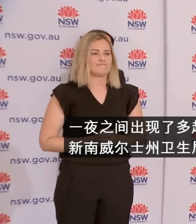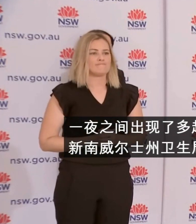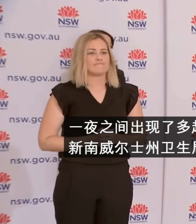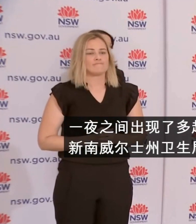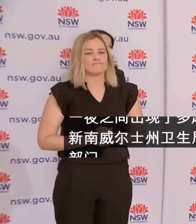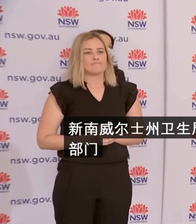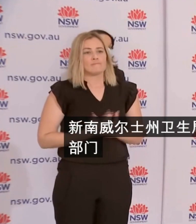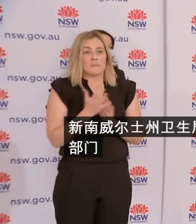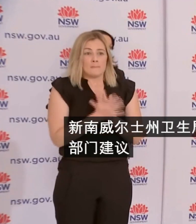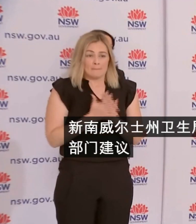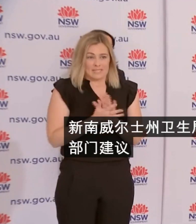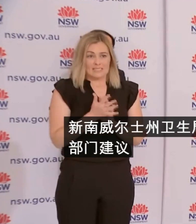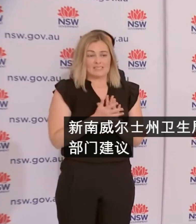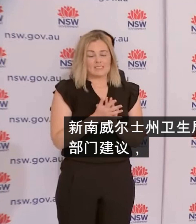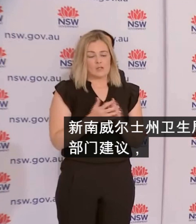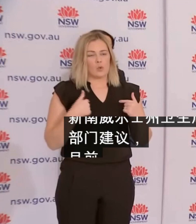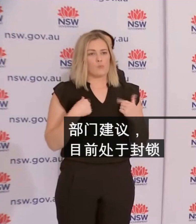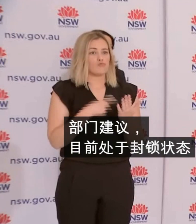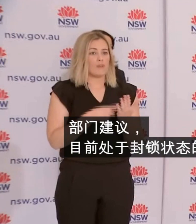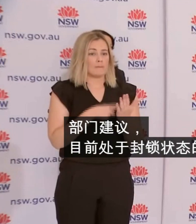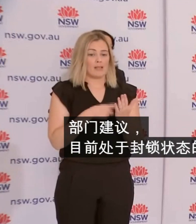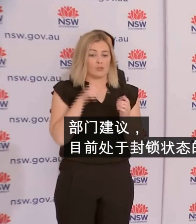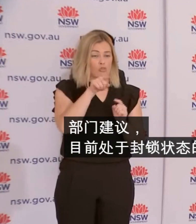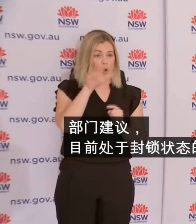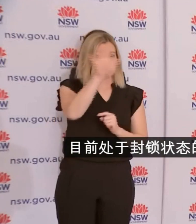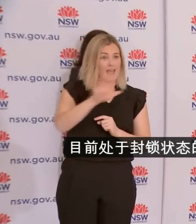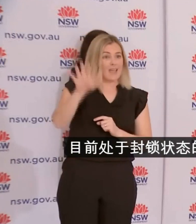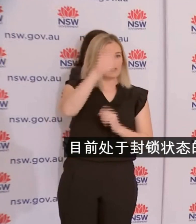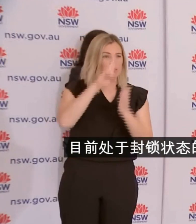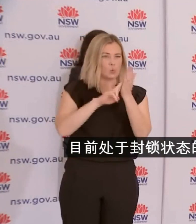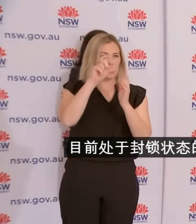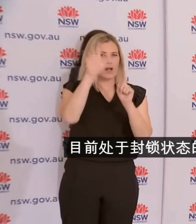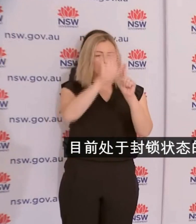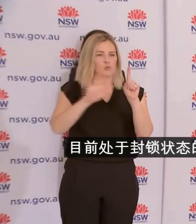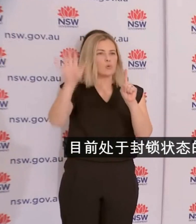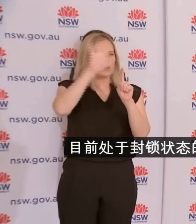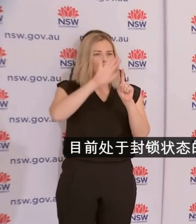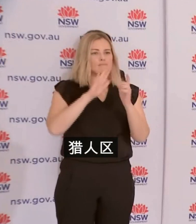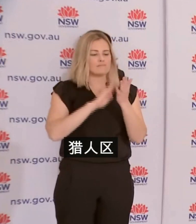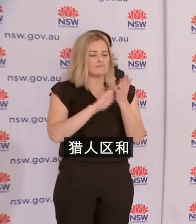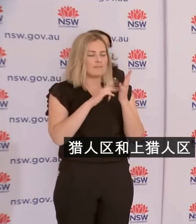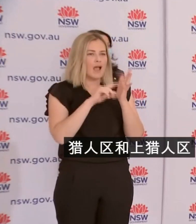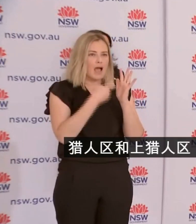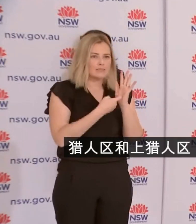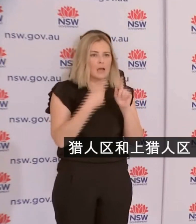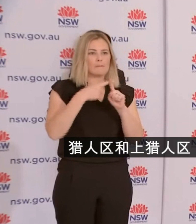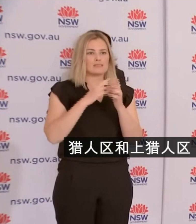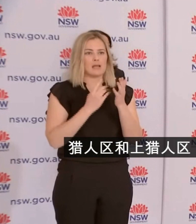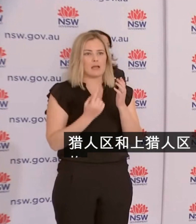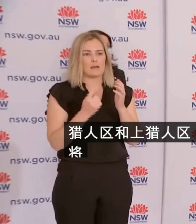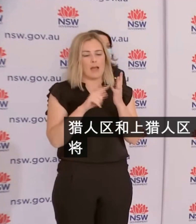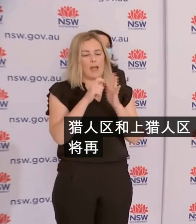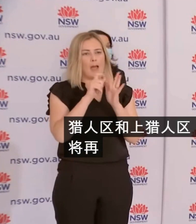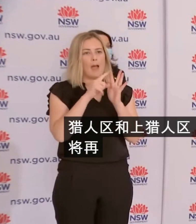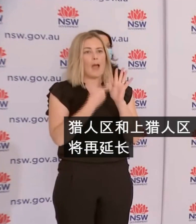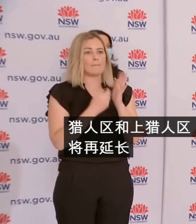Health has recommended that those local government areas which are currently in lockdown, including the Hunter and the Upper Hunter areas,